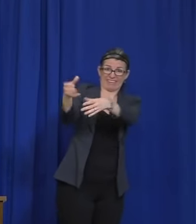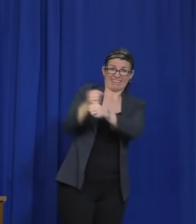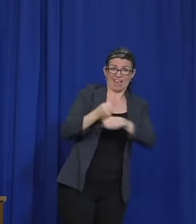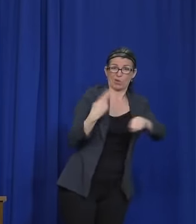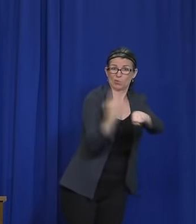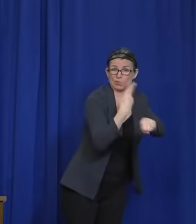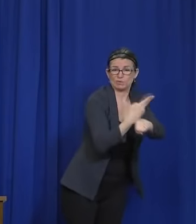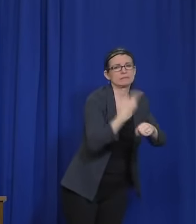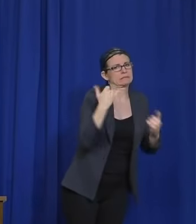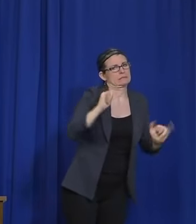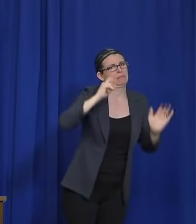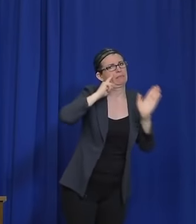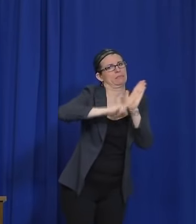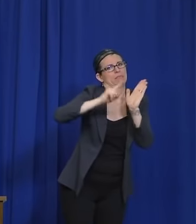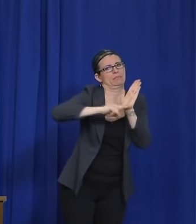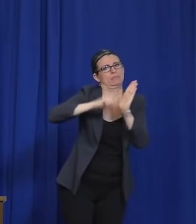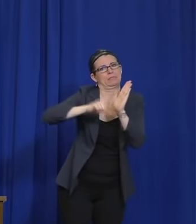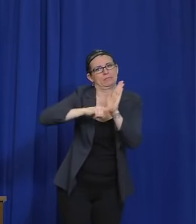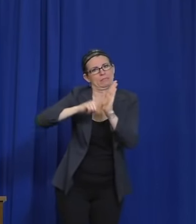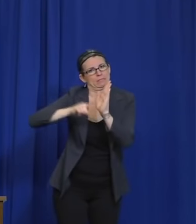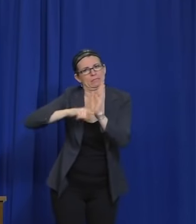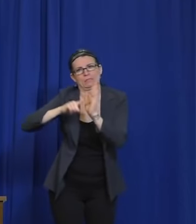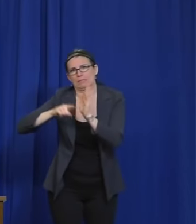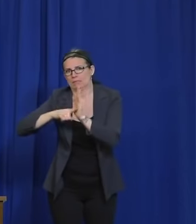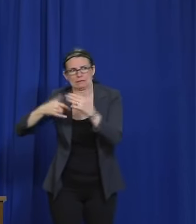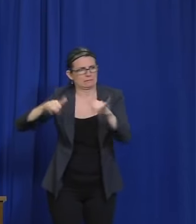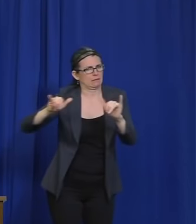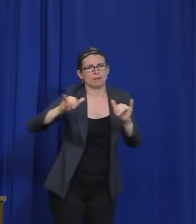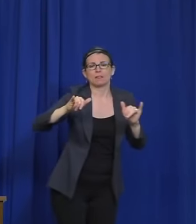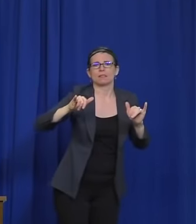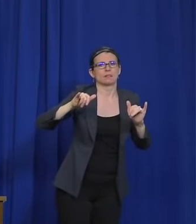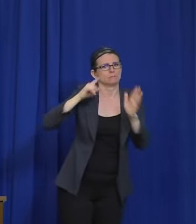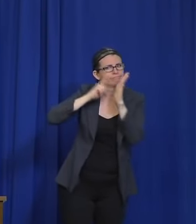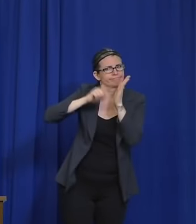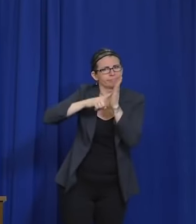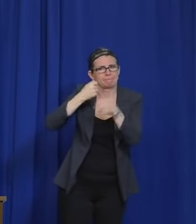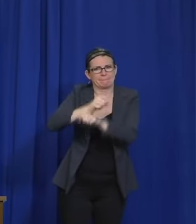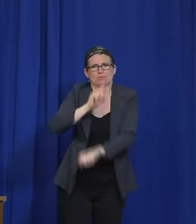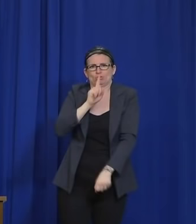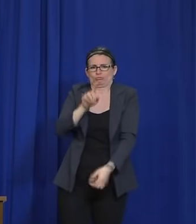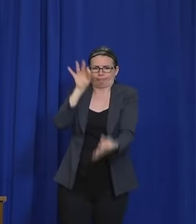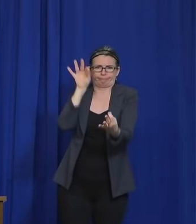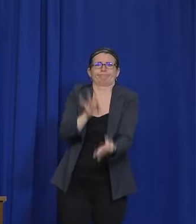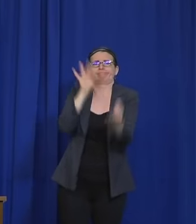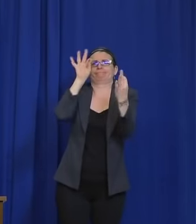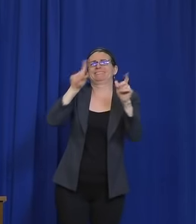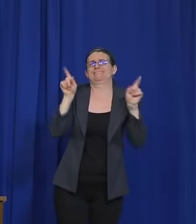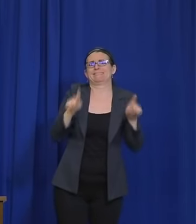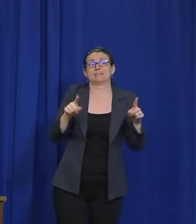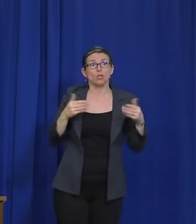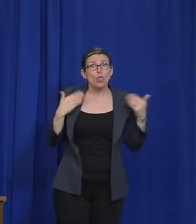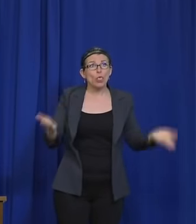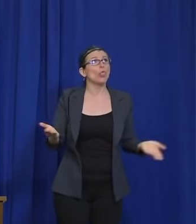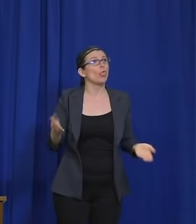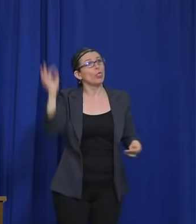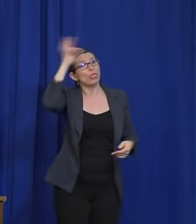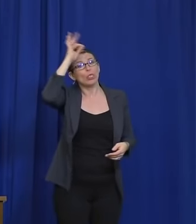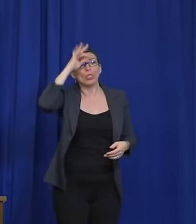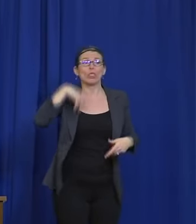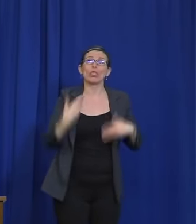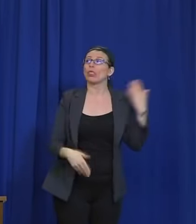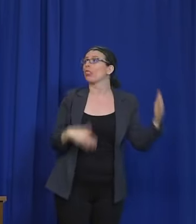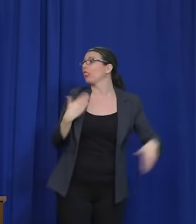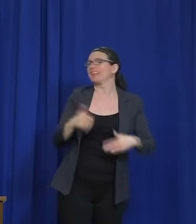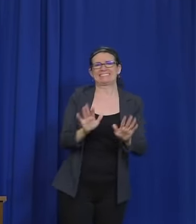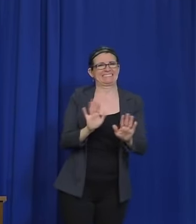options, including ones that would be working here in Maine, effective here in Maine. So the short answer is, of course, we're looking at antibody tests as